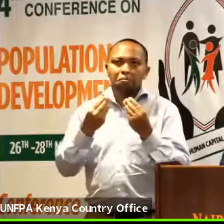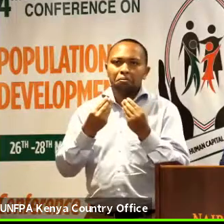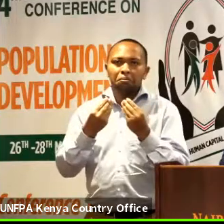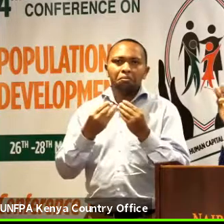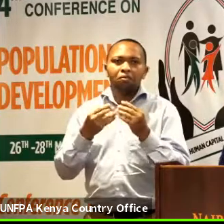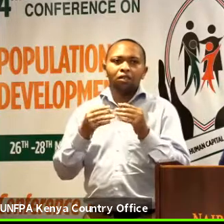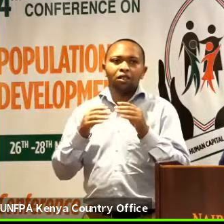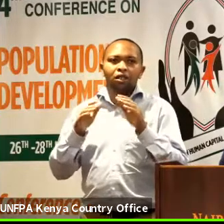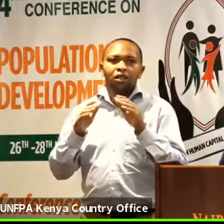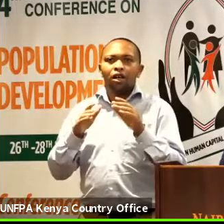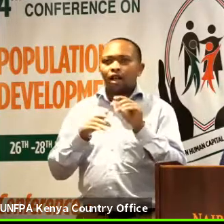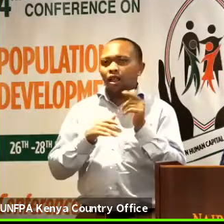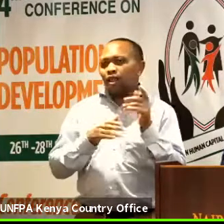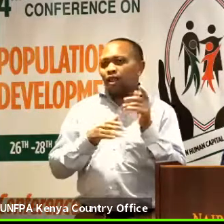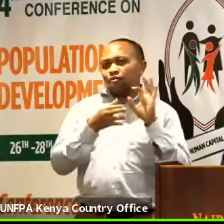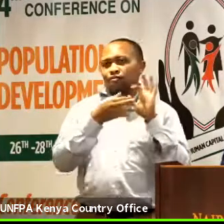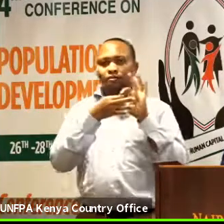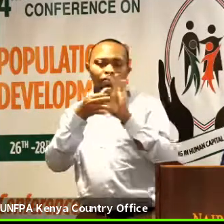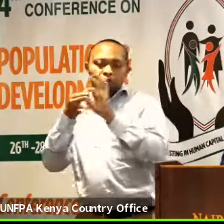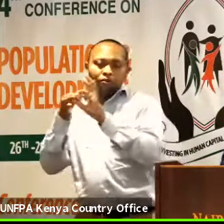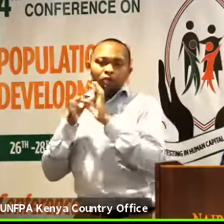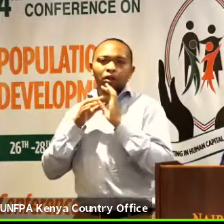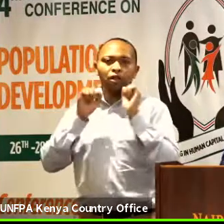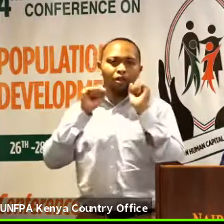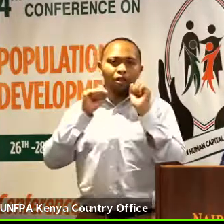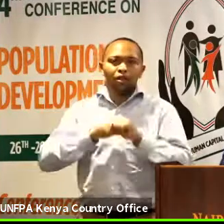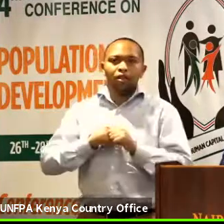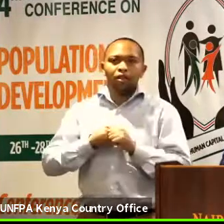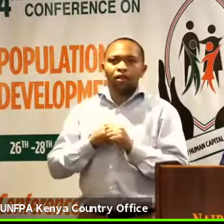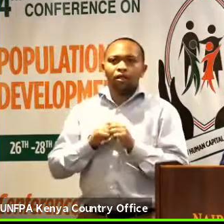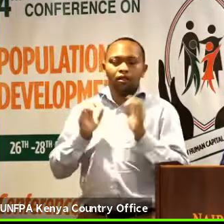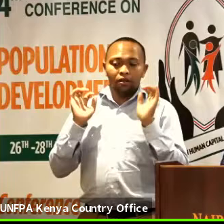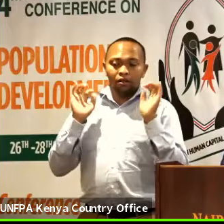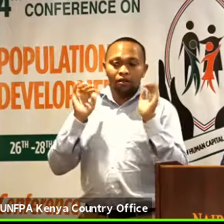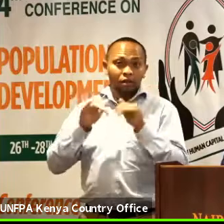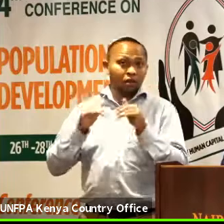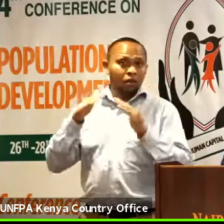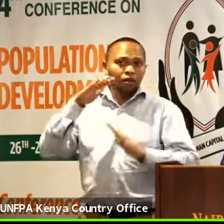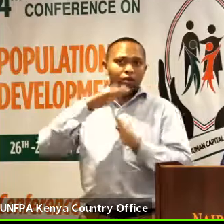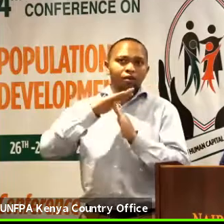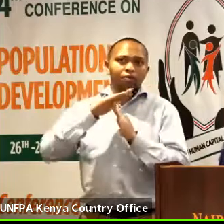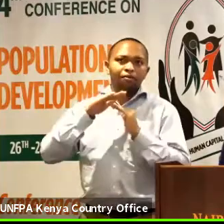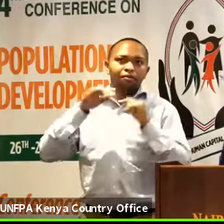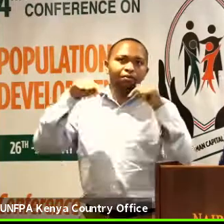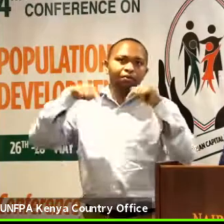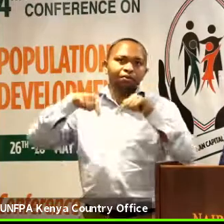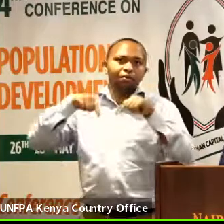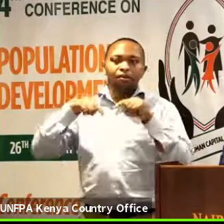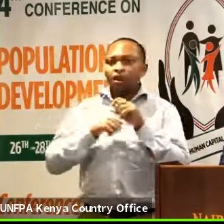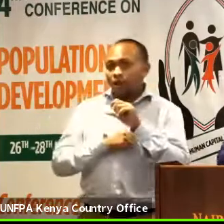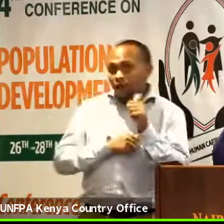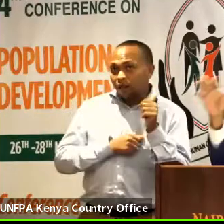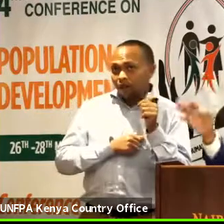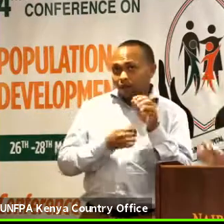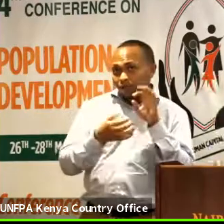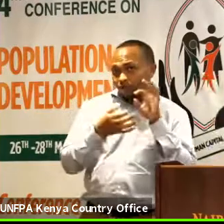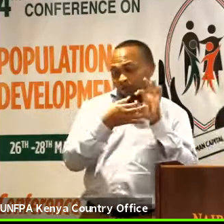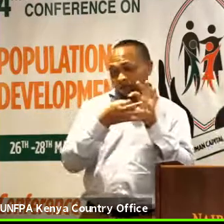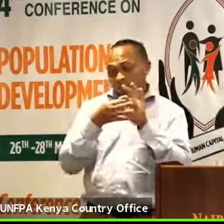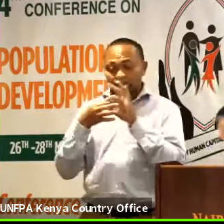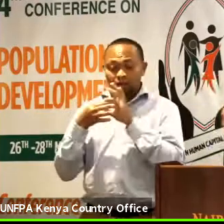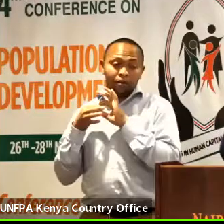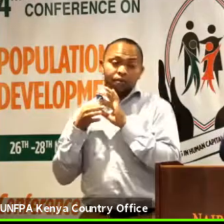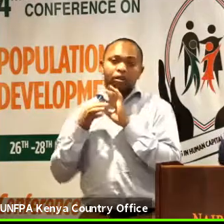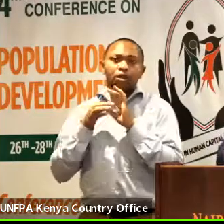room. And the others will come and join us here. This is the main conference room. So the rest who have joined their